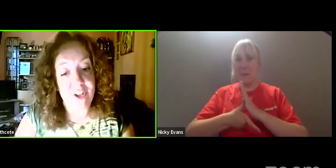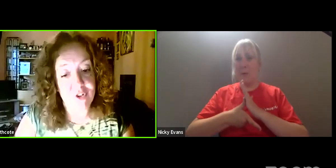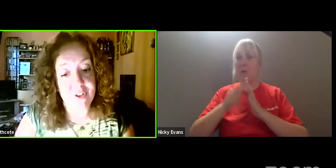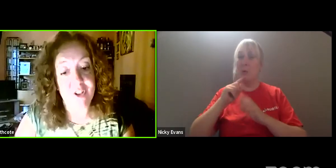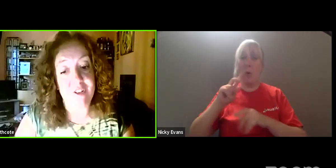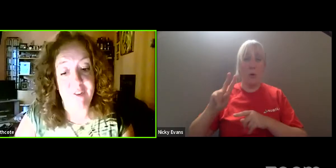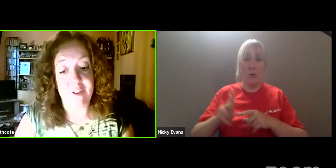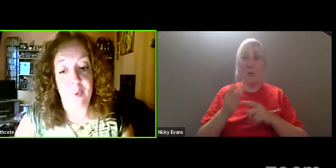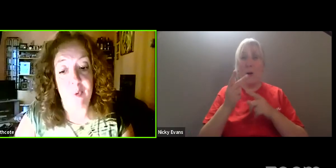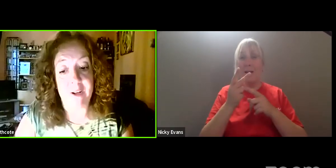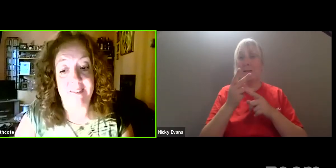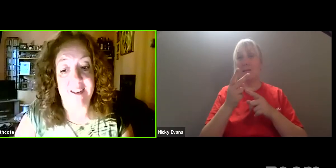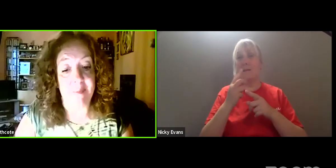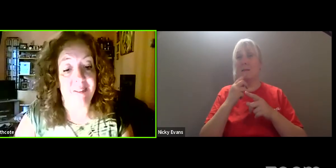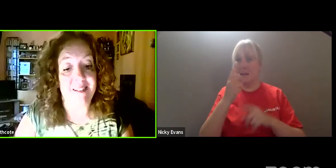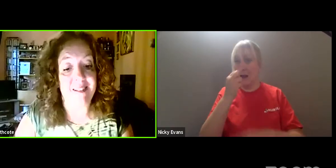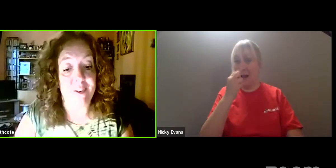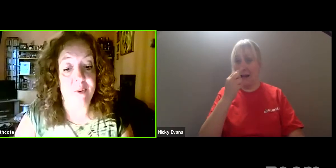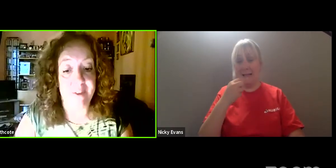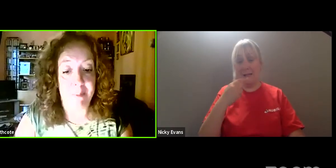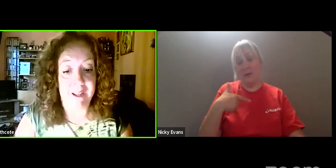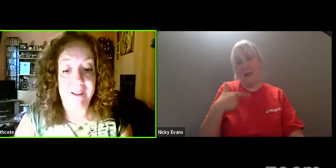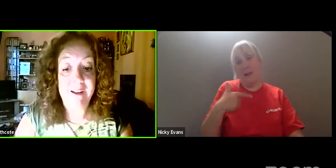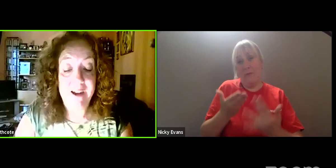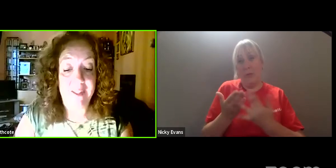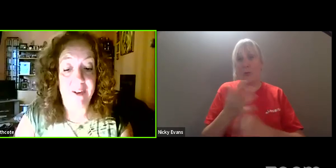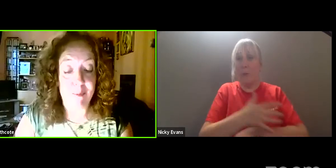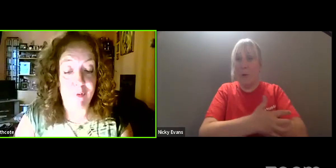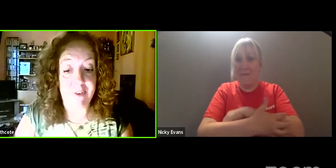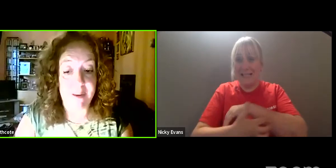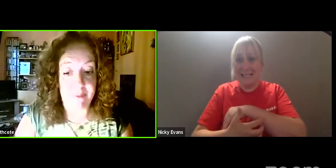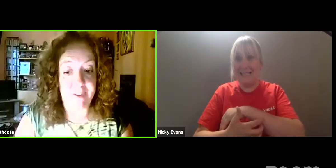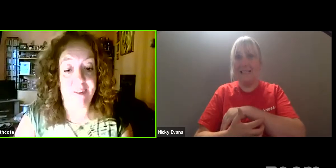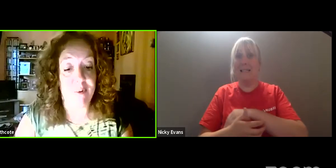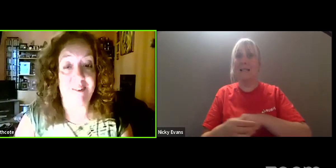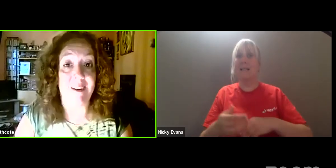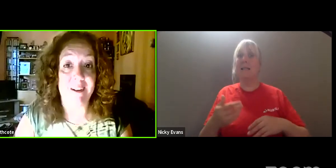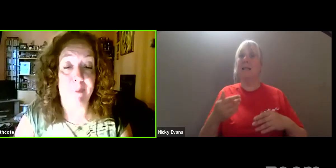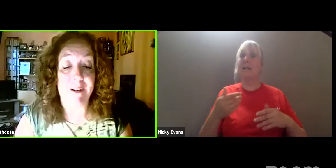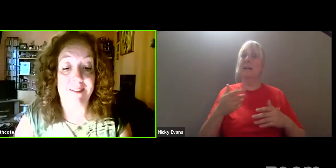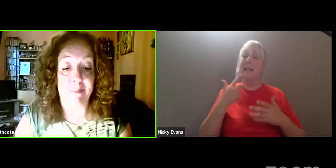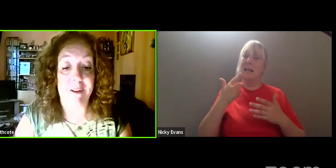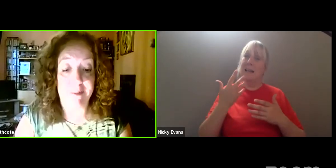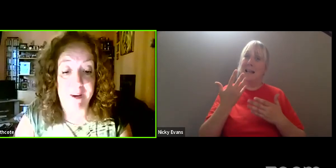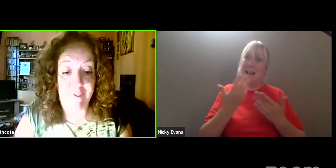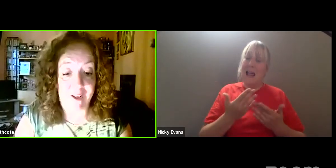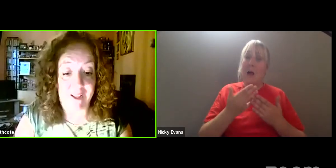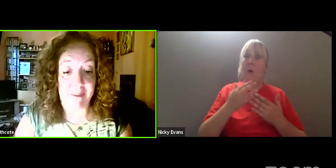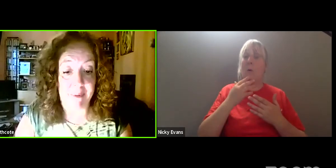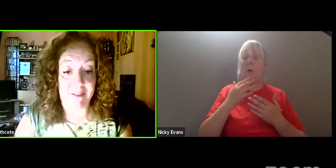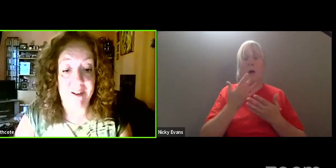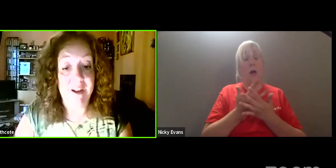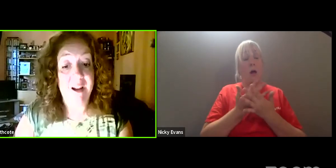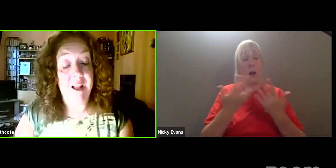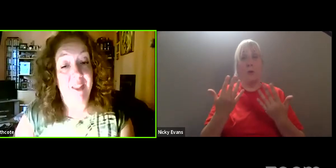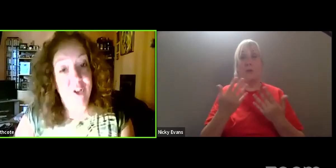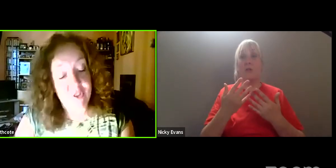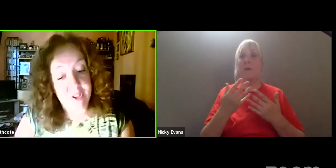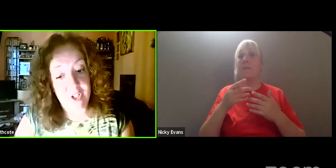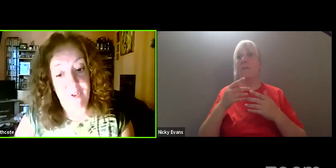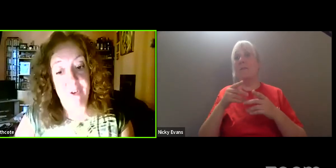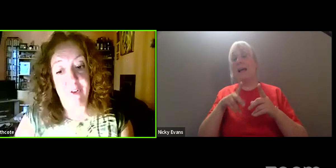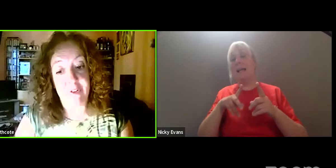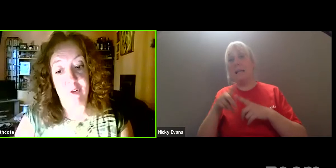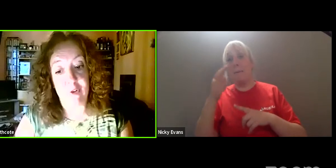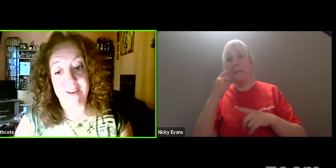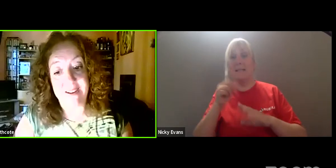And the introduction of fit to work assessments has led to a doubling in the number of attempted suicides by disability benefit claimants. The